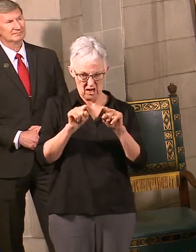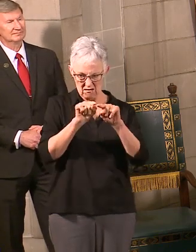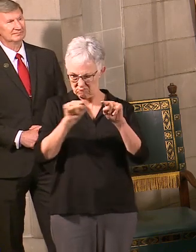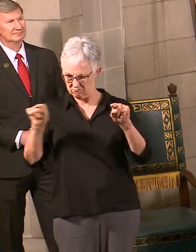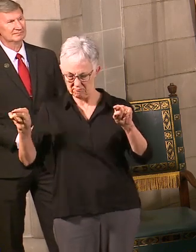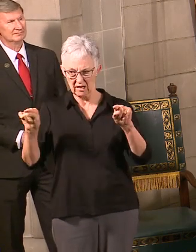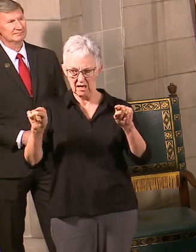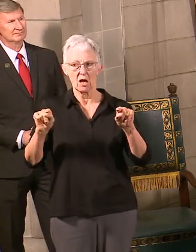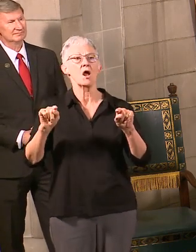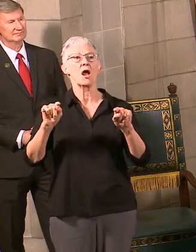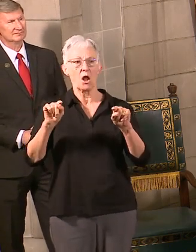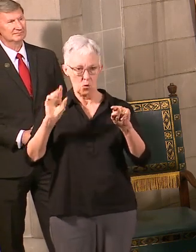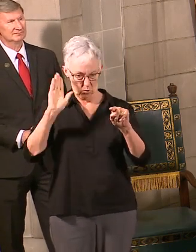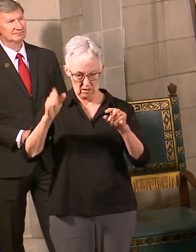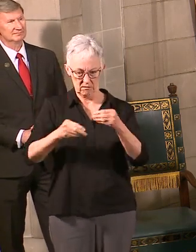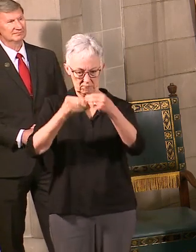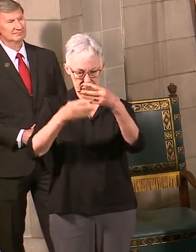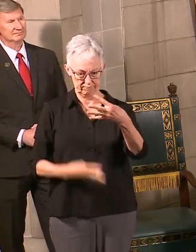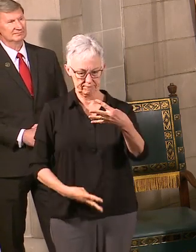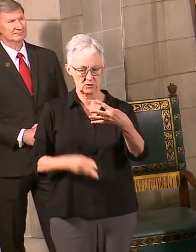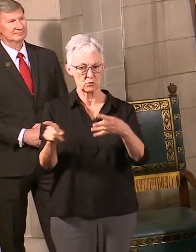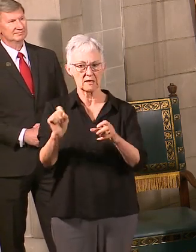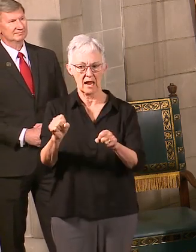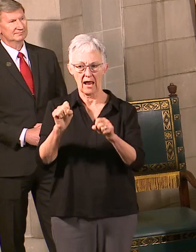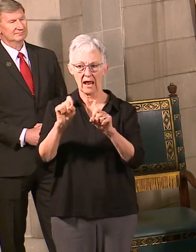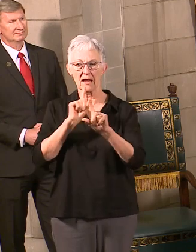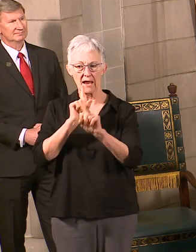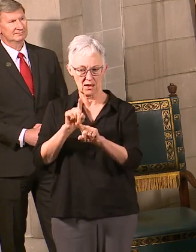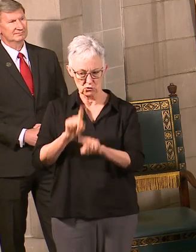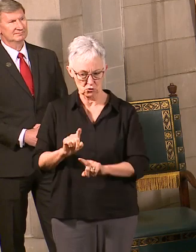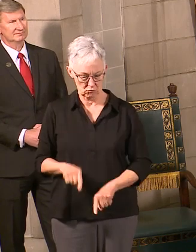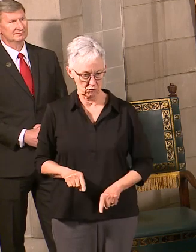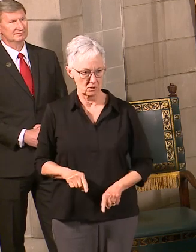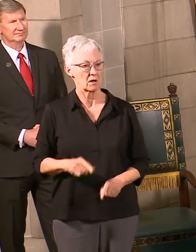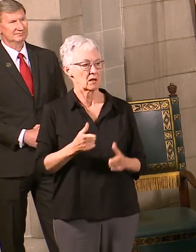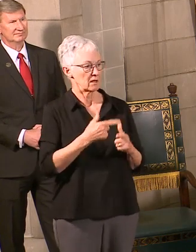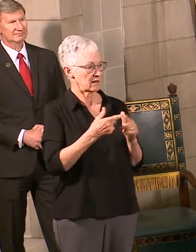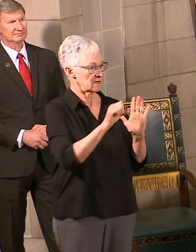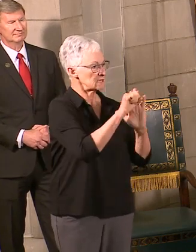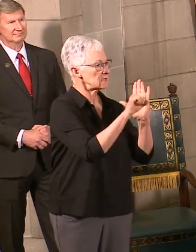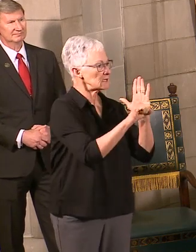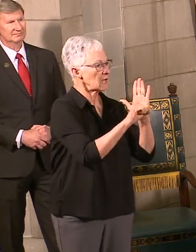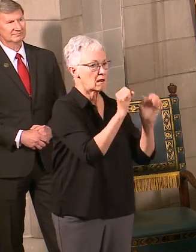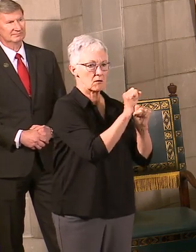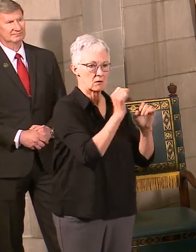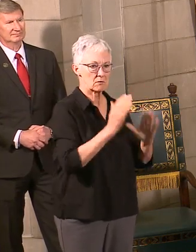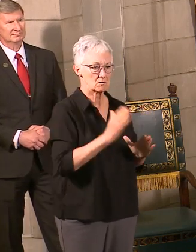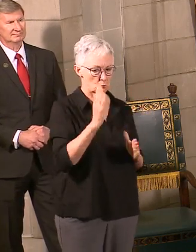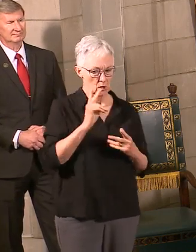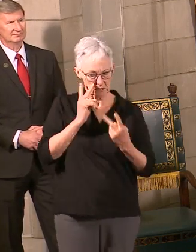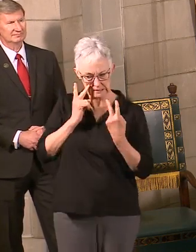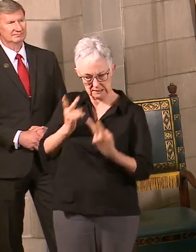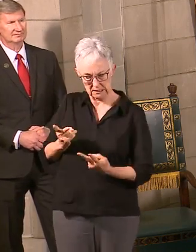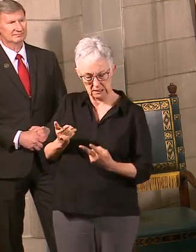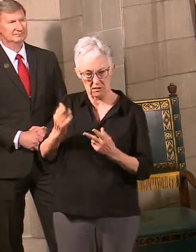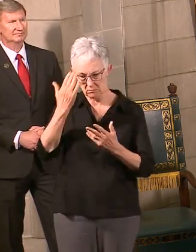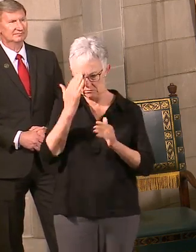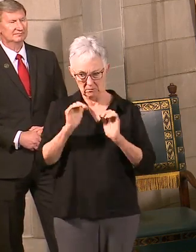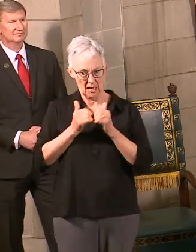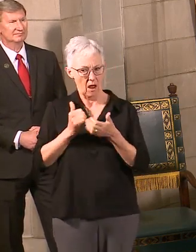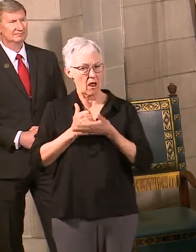We'll start seeing those results right away as soon as you start filling it out. There are a number of people I need to thank who helped put this